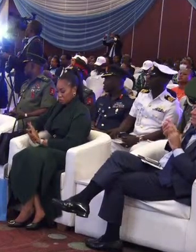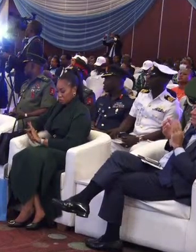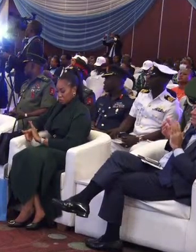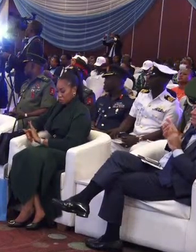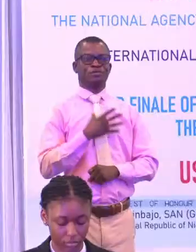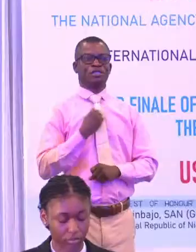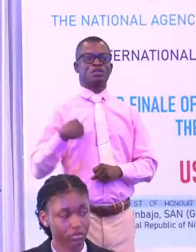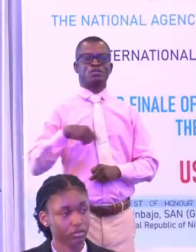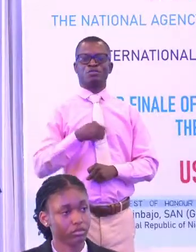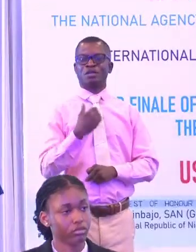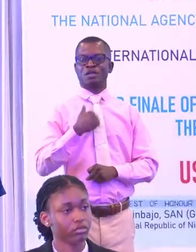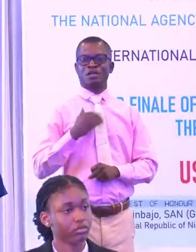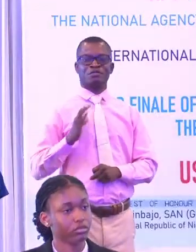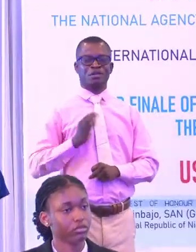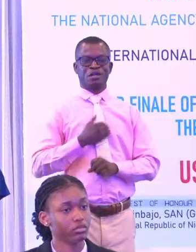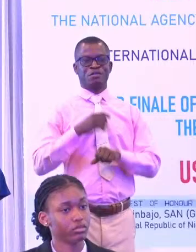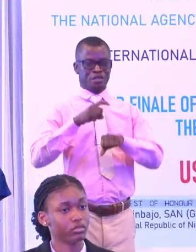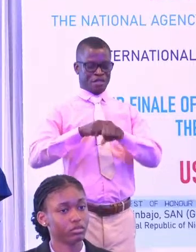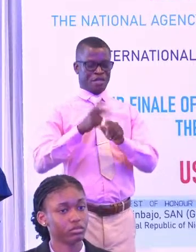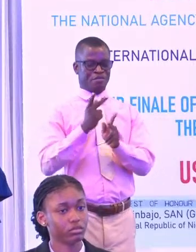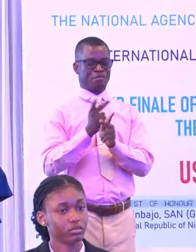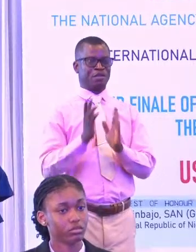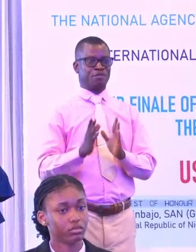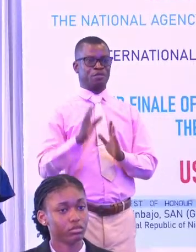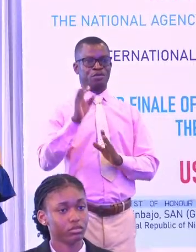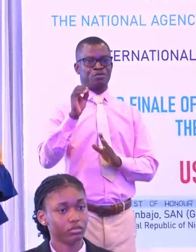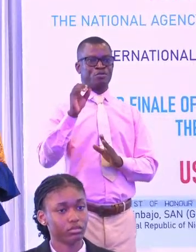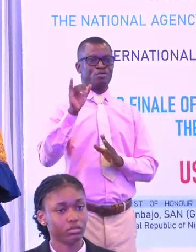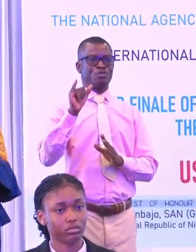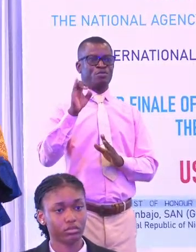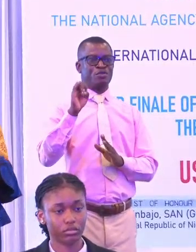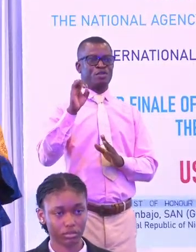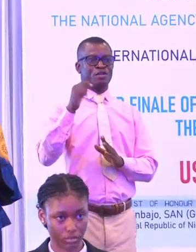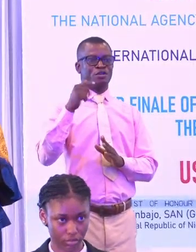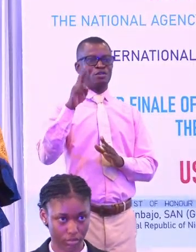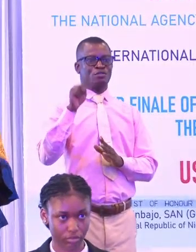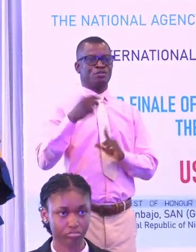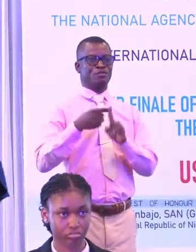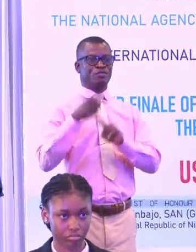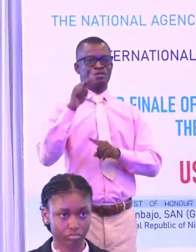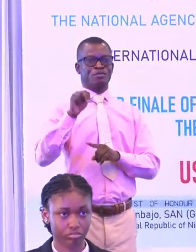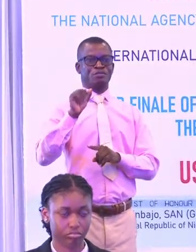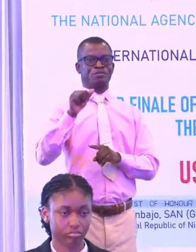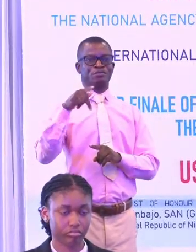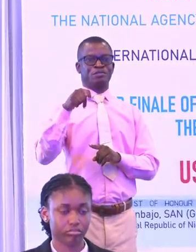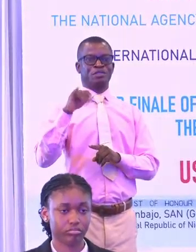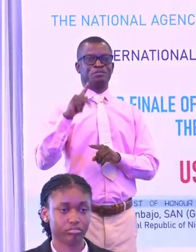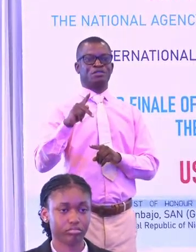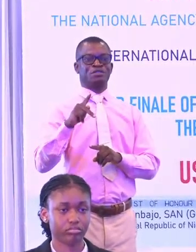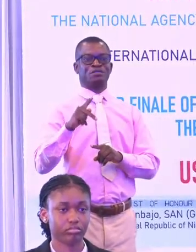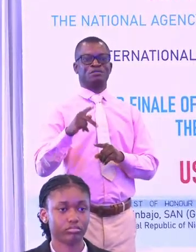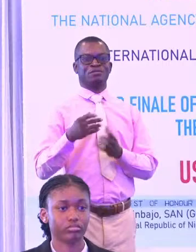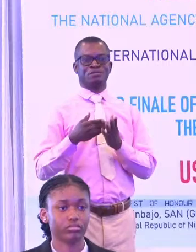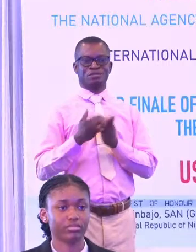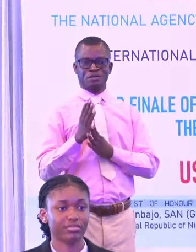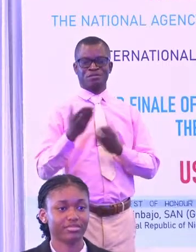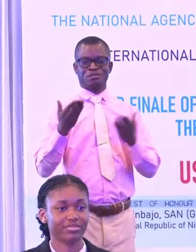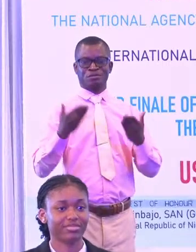And we have our timekeeper, Oyegun Osamui from NAPTIP. All right, you're all